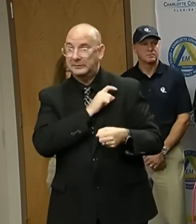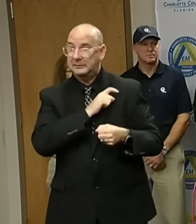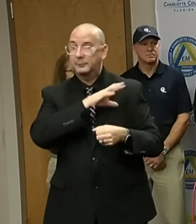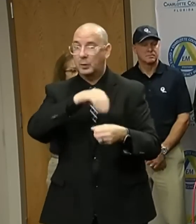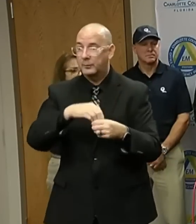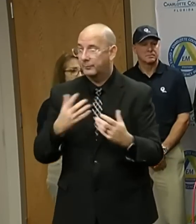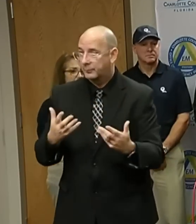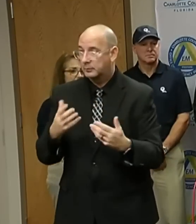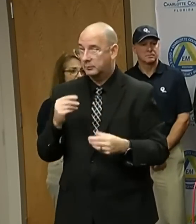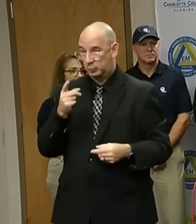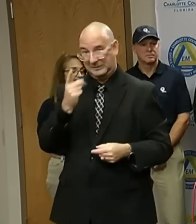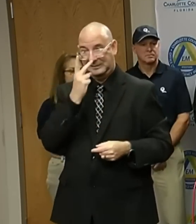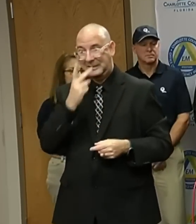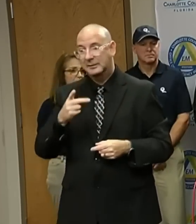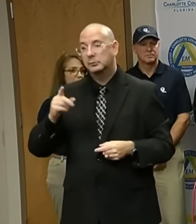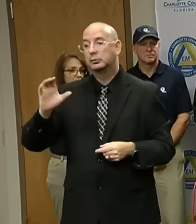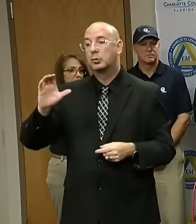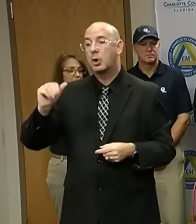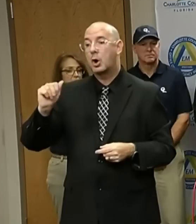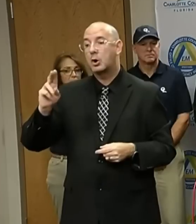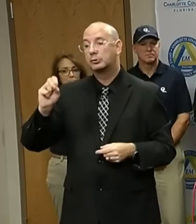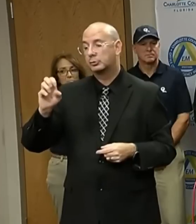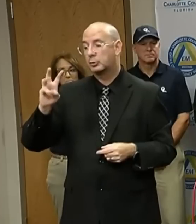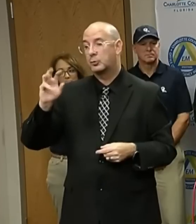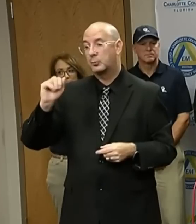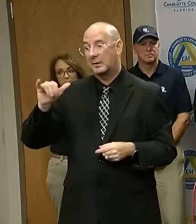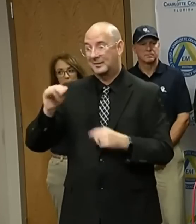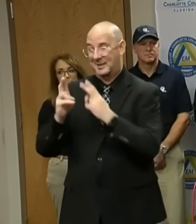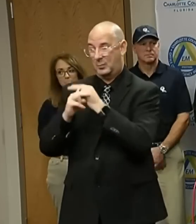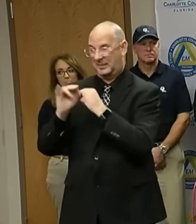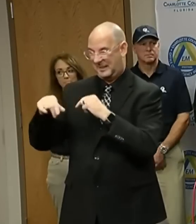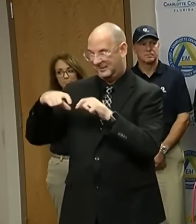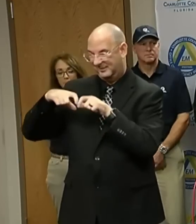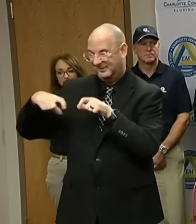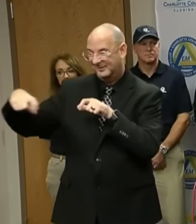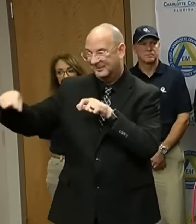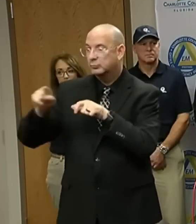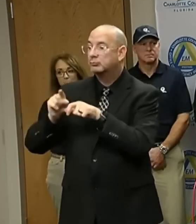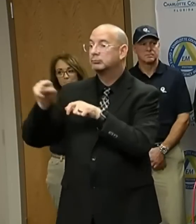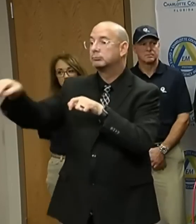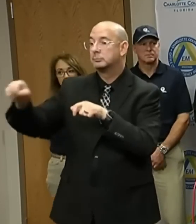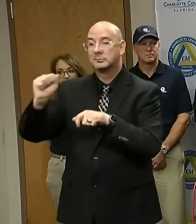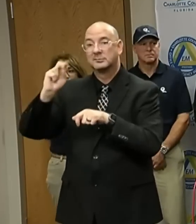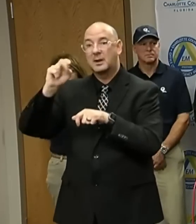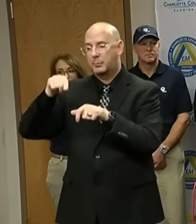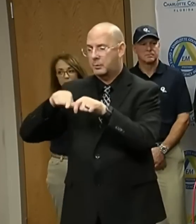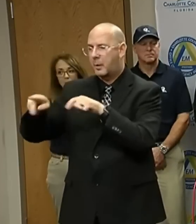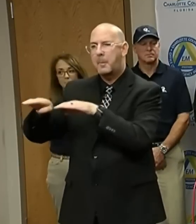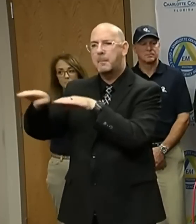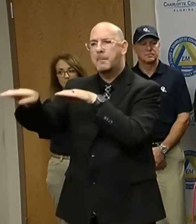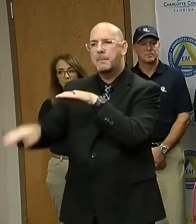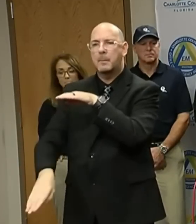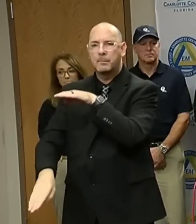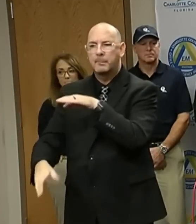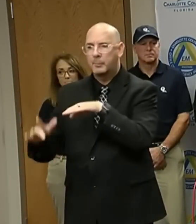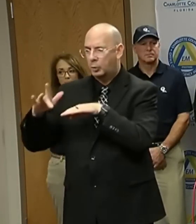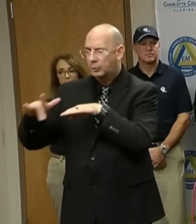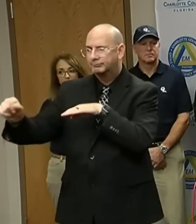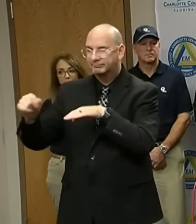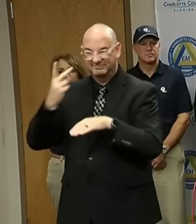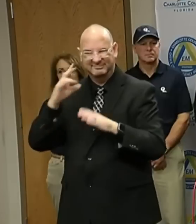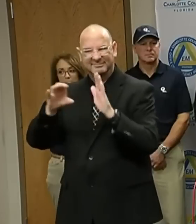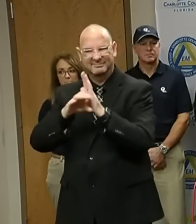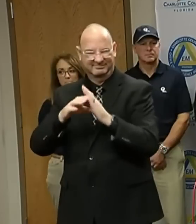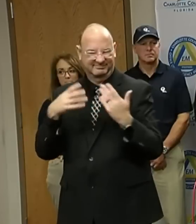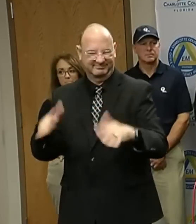the causeway going out to Sanibel, where you have destruction of that. And that's something that we obviously